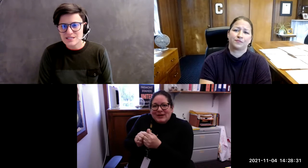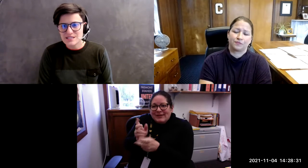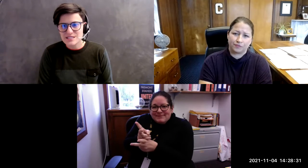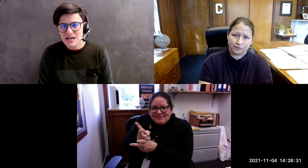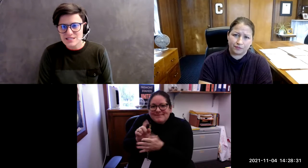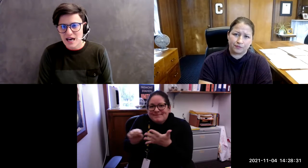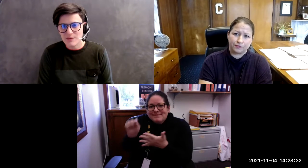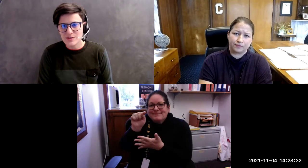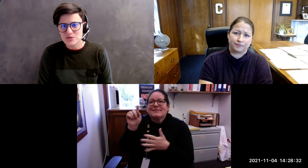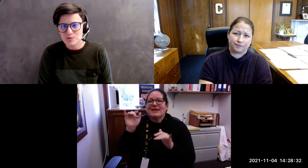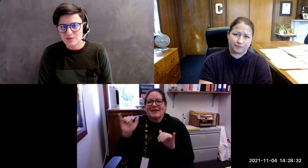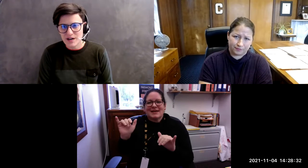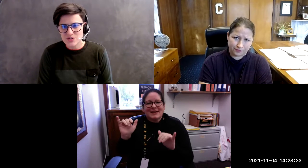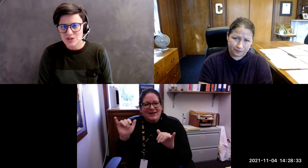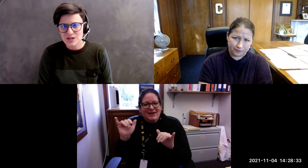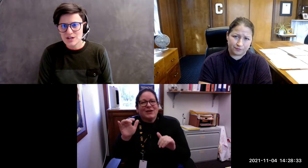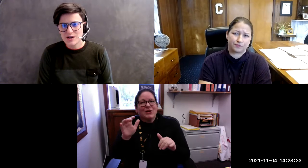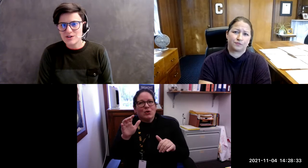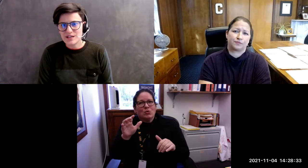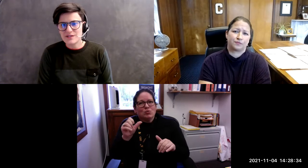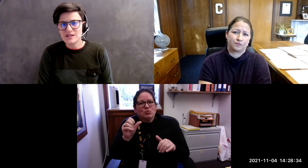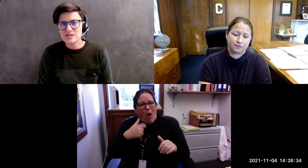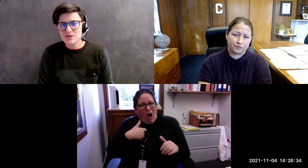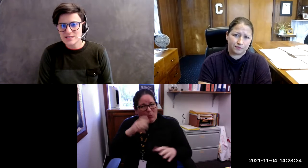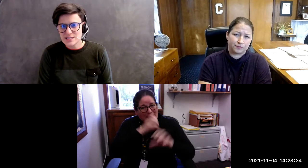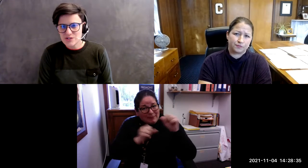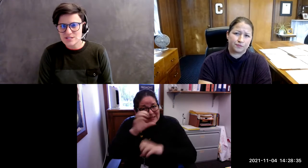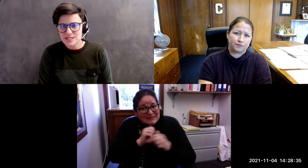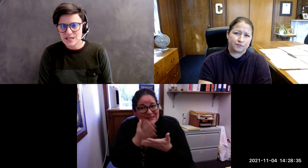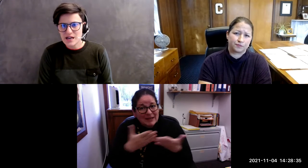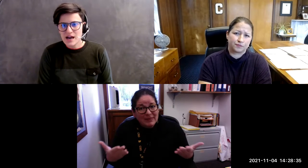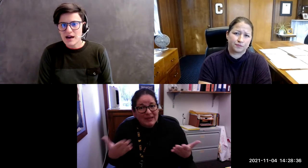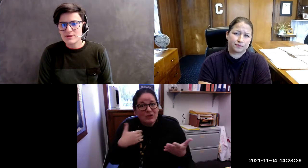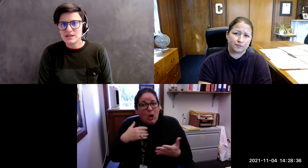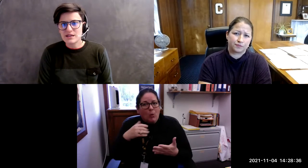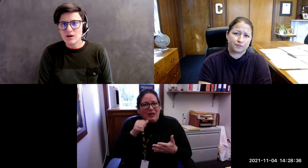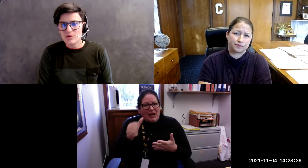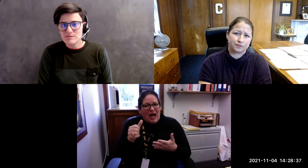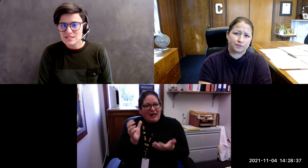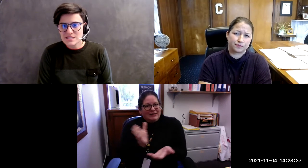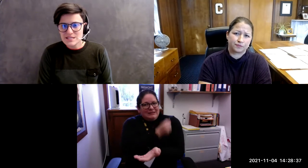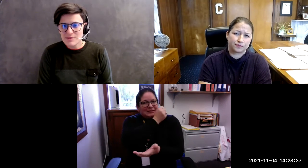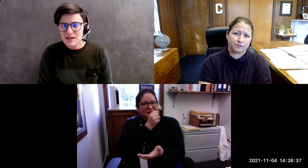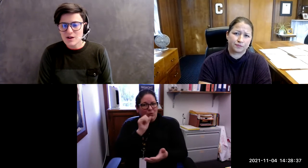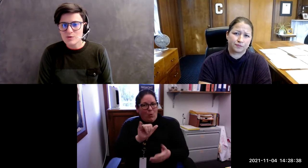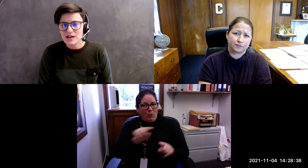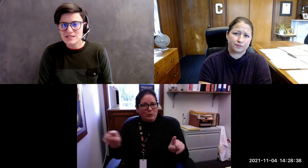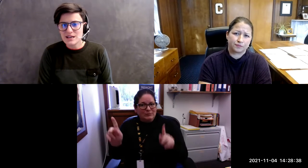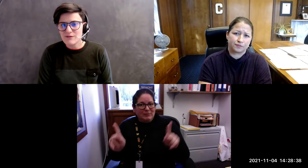to discuss that with a supervisor or anything. So that's interesting. I'm thinking, are we missing something? Are we not taking